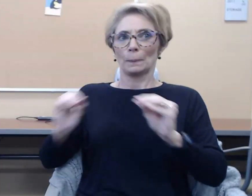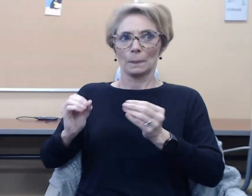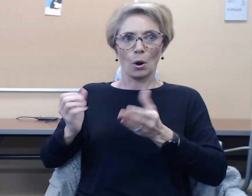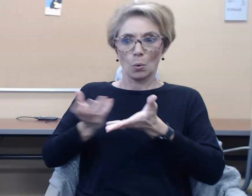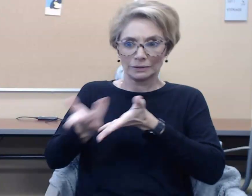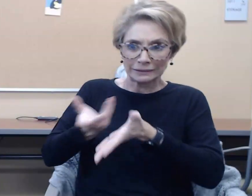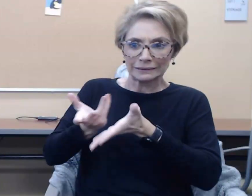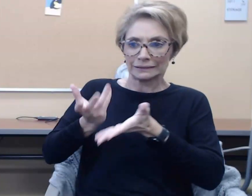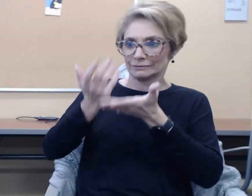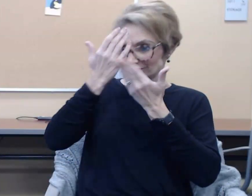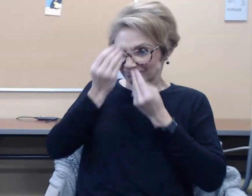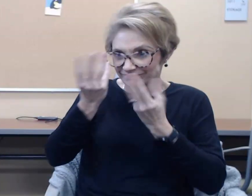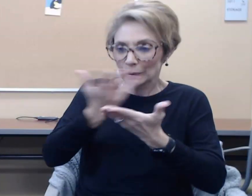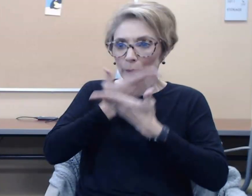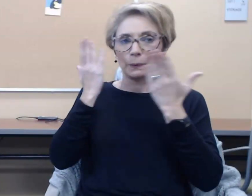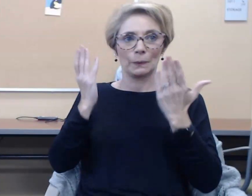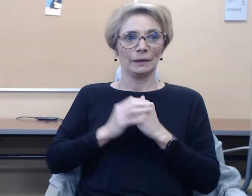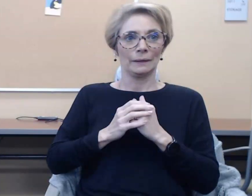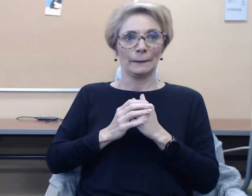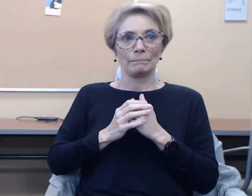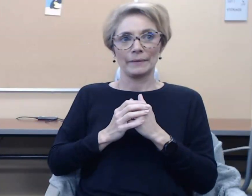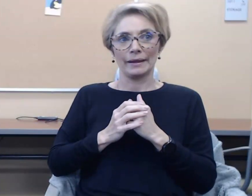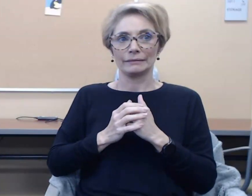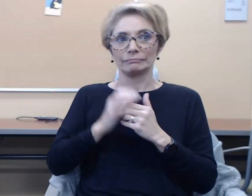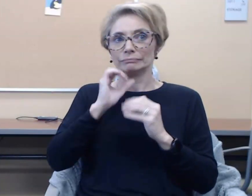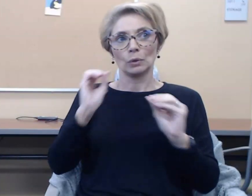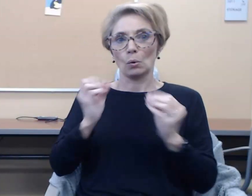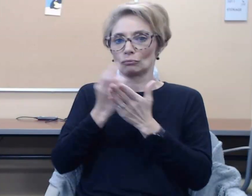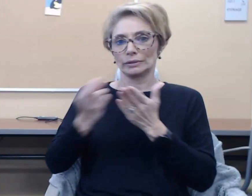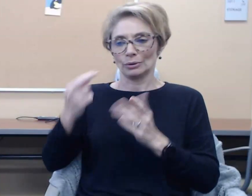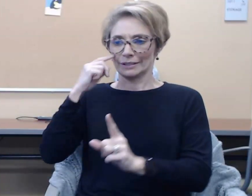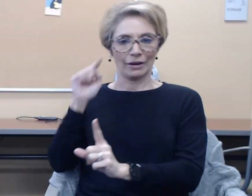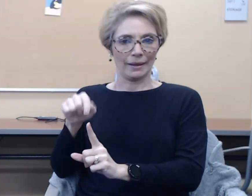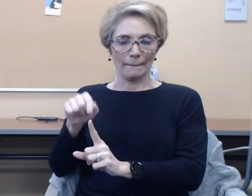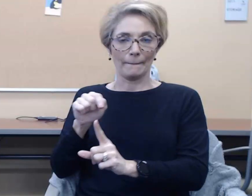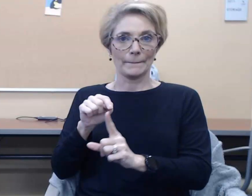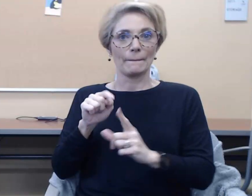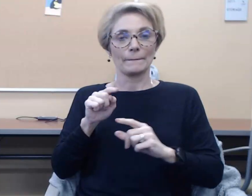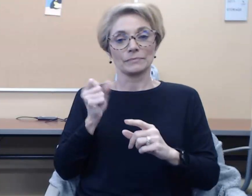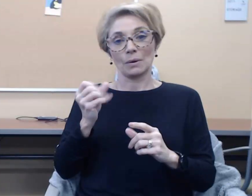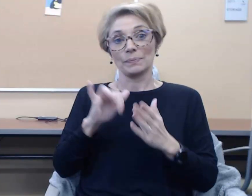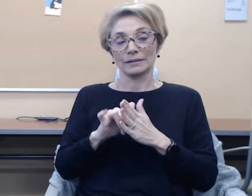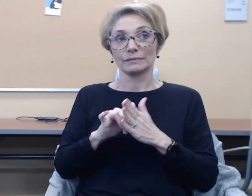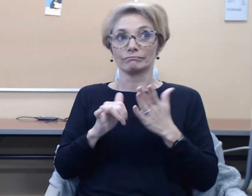mental health resources. So the same thing, but on a larger scale. And then these are